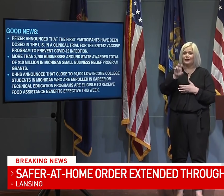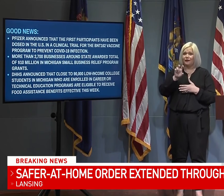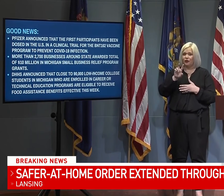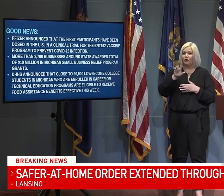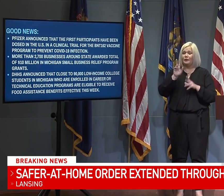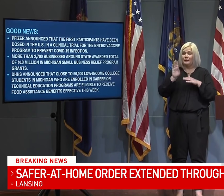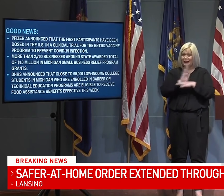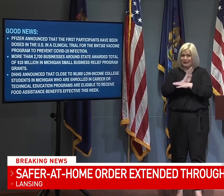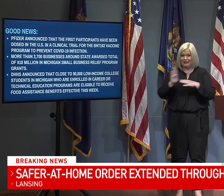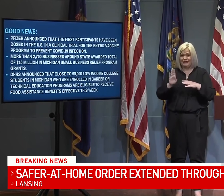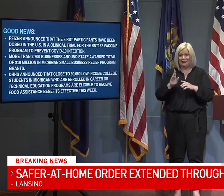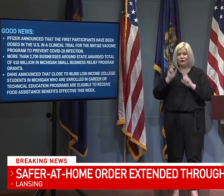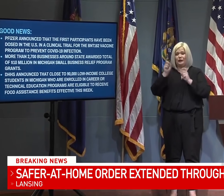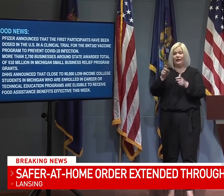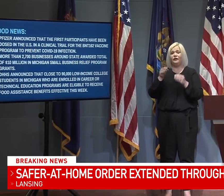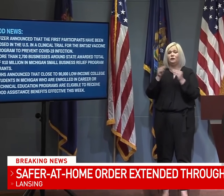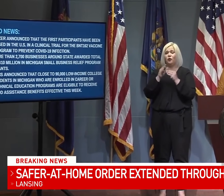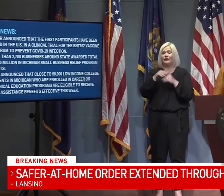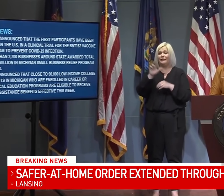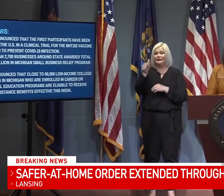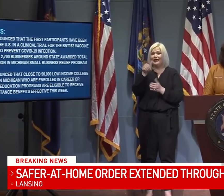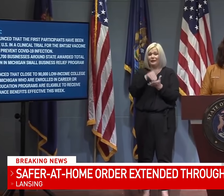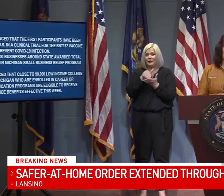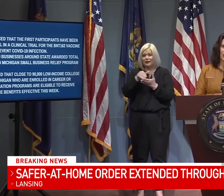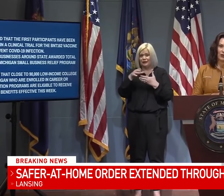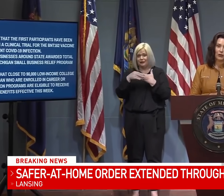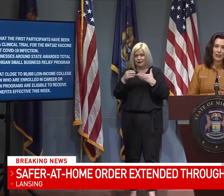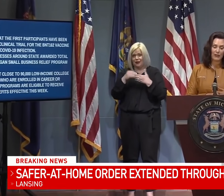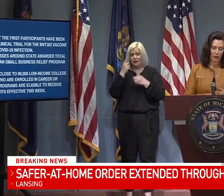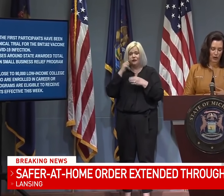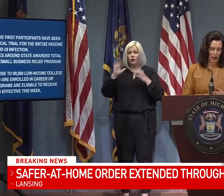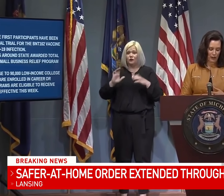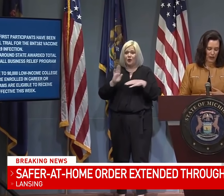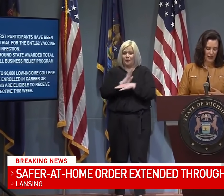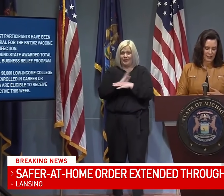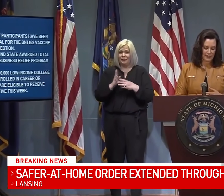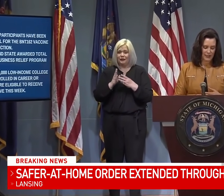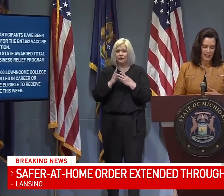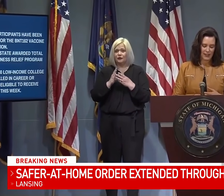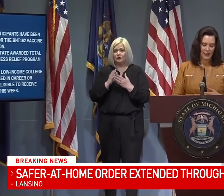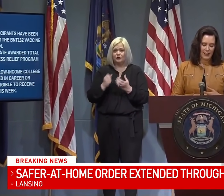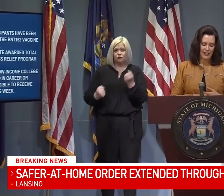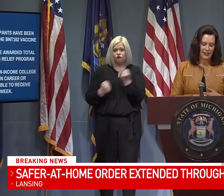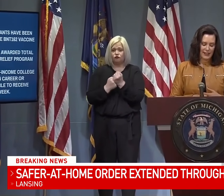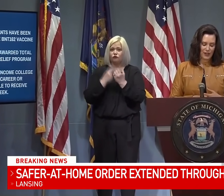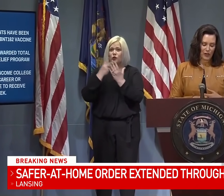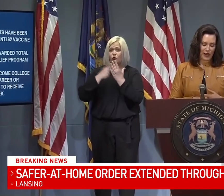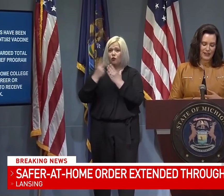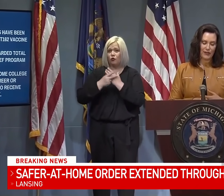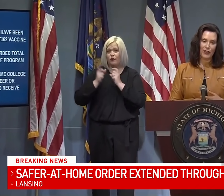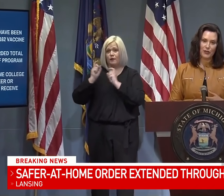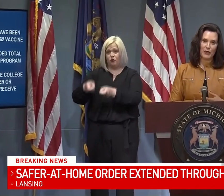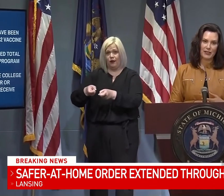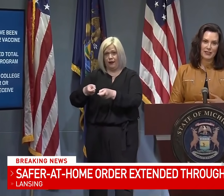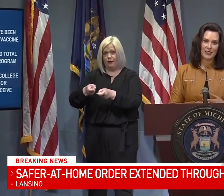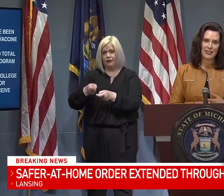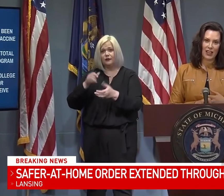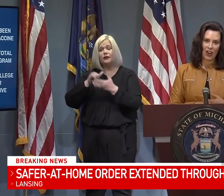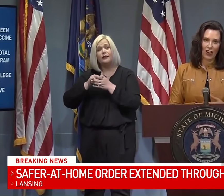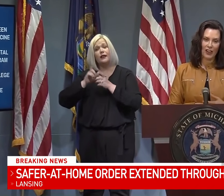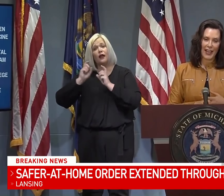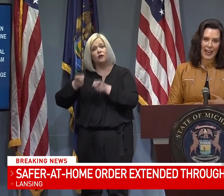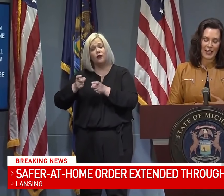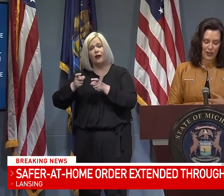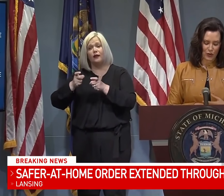awarded a total of $10 million in Michigan Small Business Relief Program grants. These grants have reached businesses